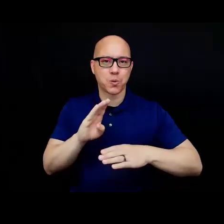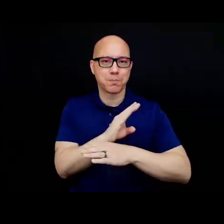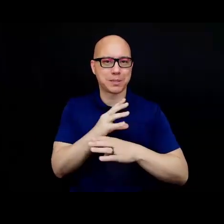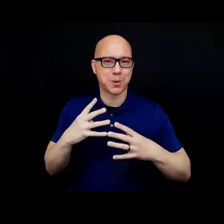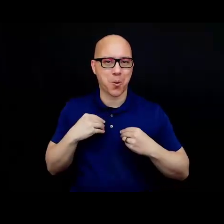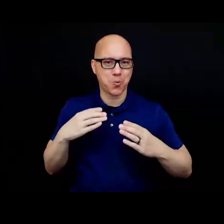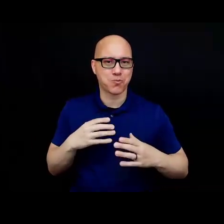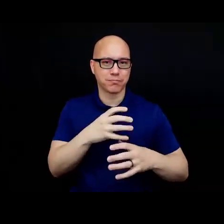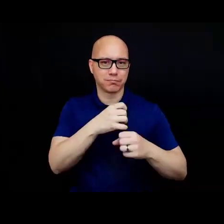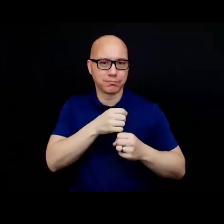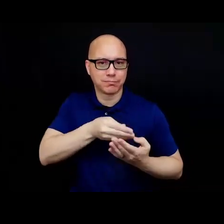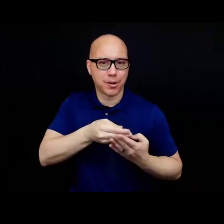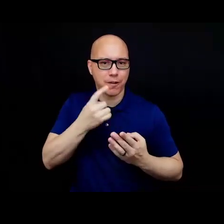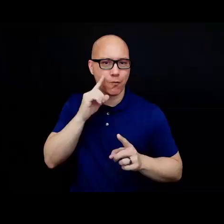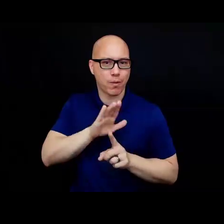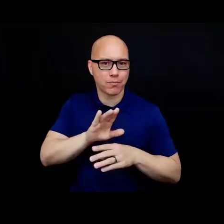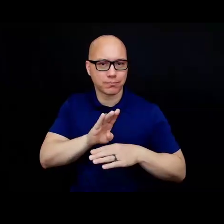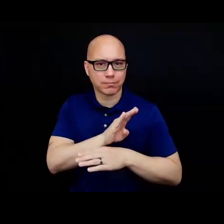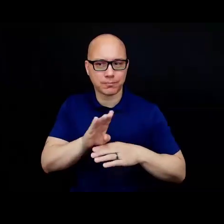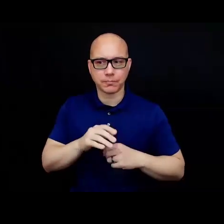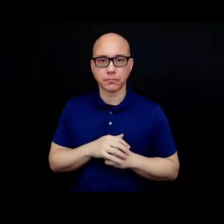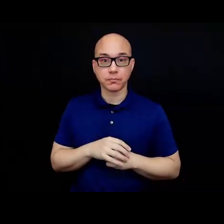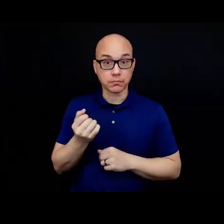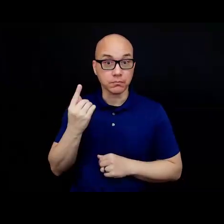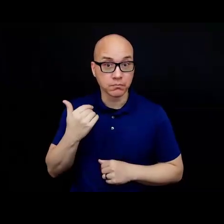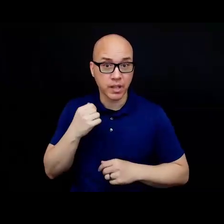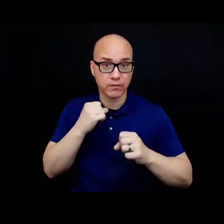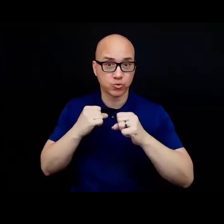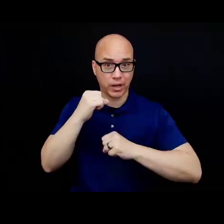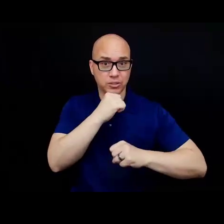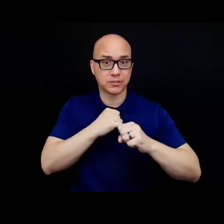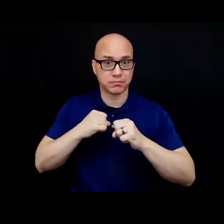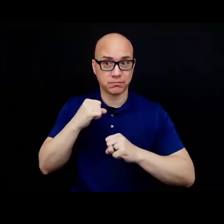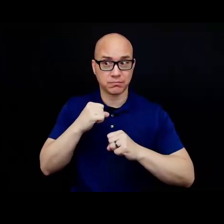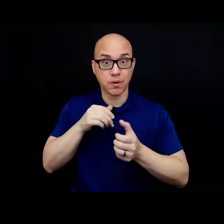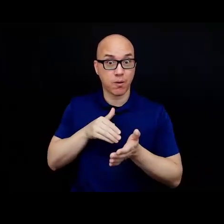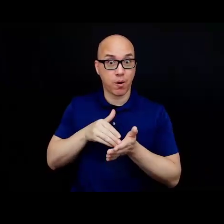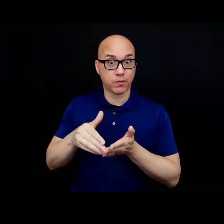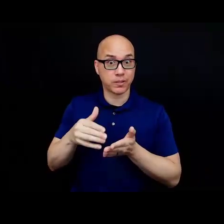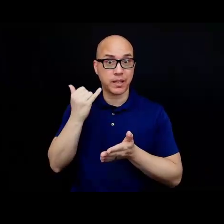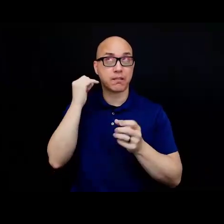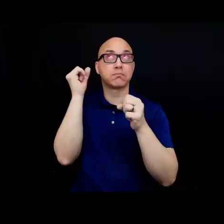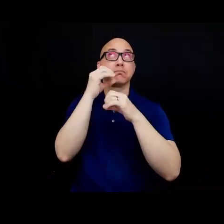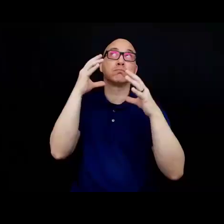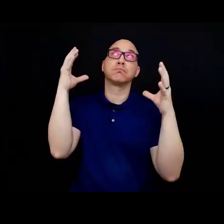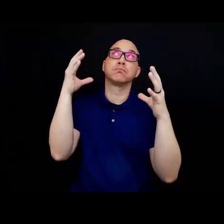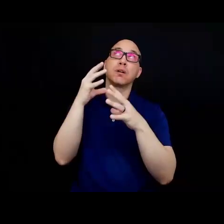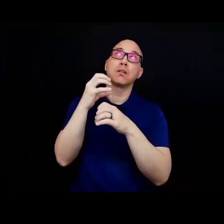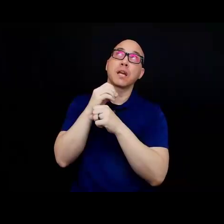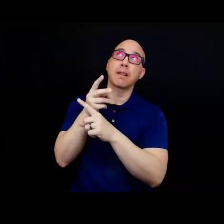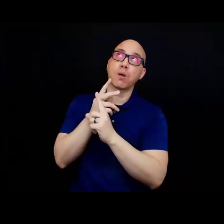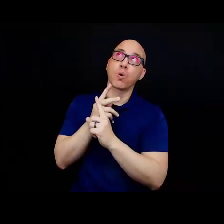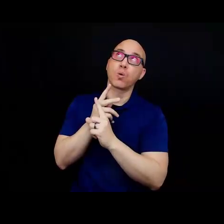And there is a strategy to it. You know, most of us, when we think about getting a loan, we only know of